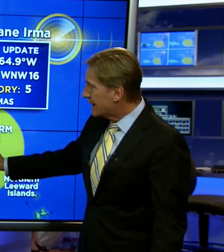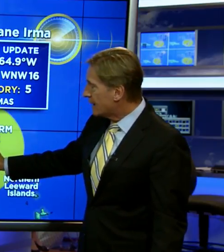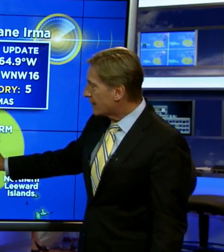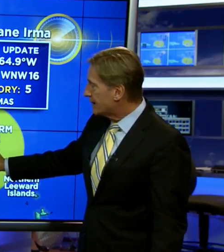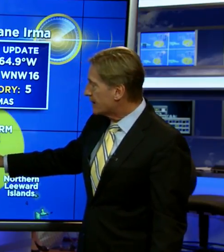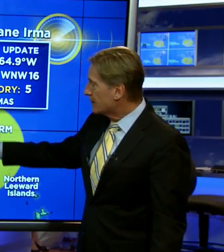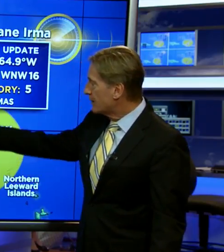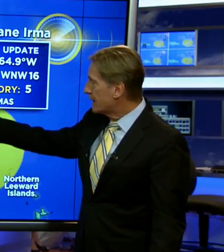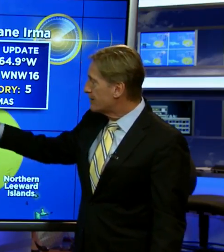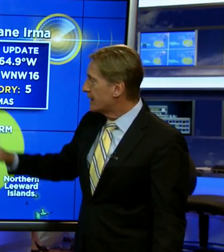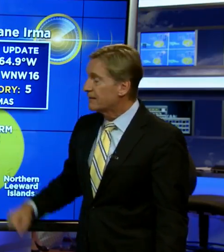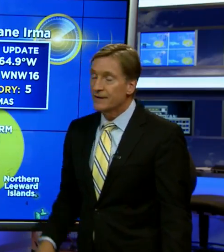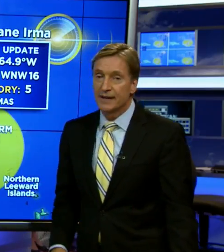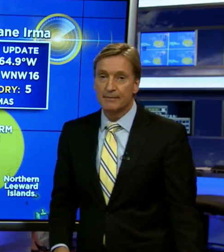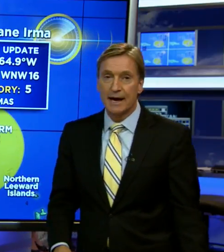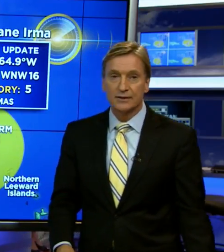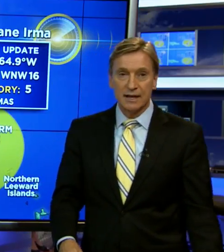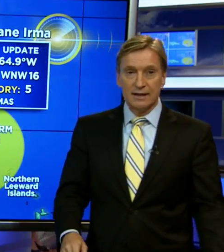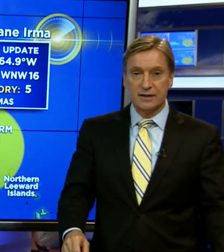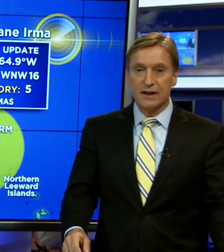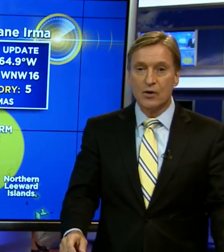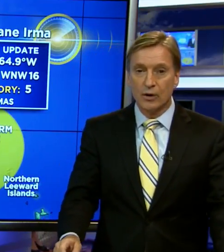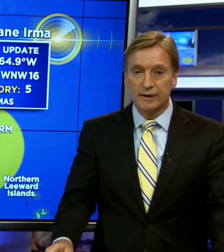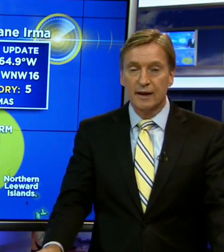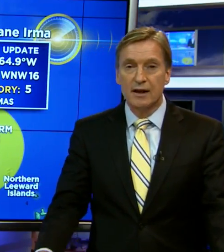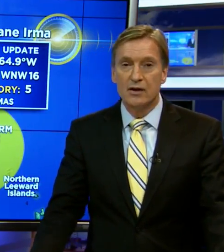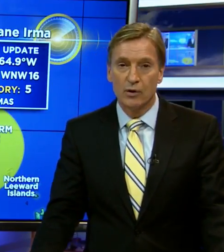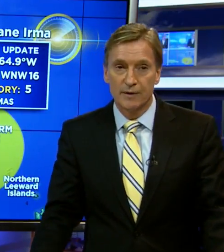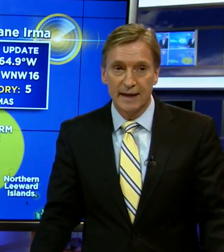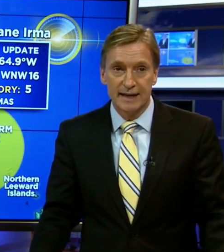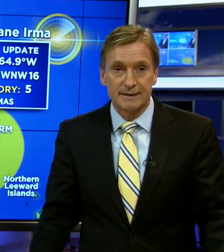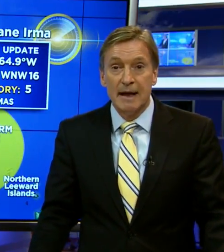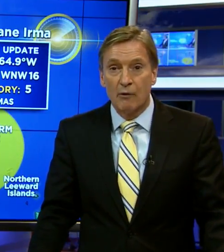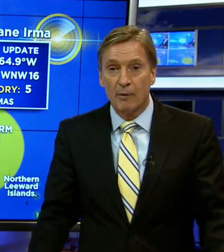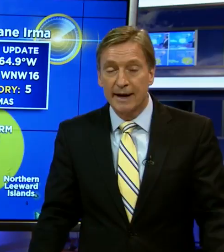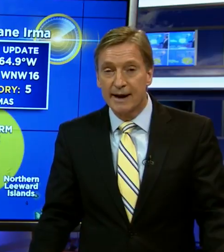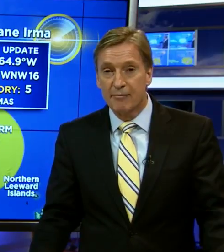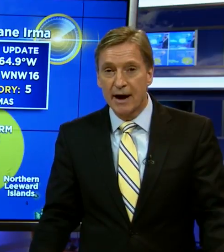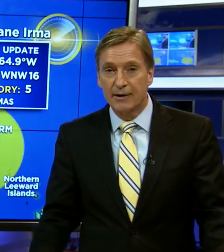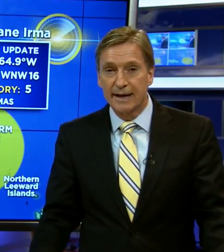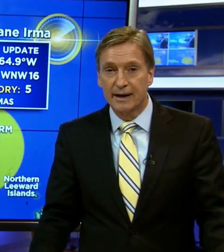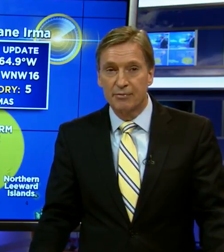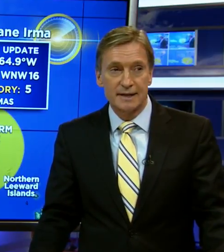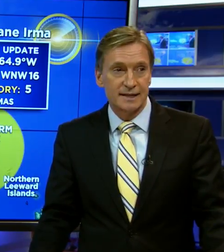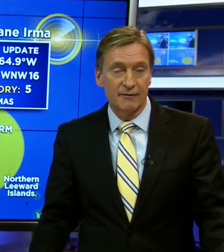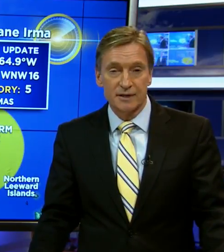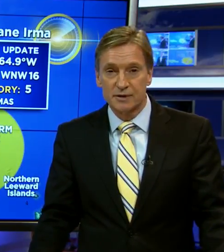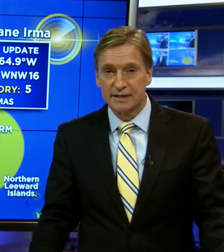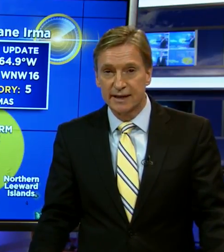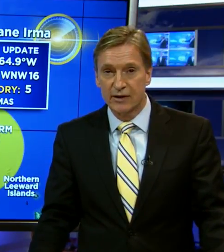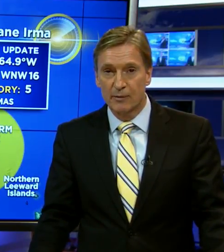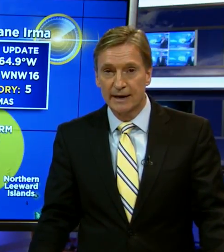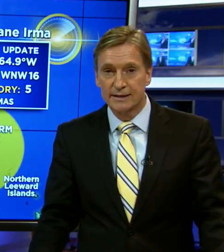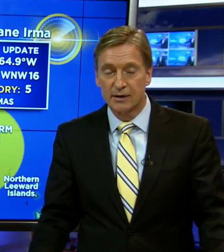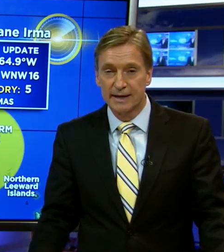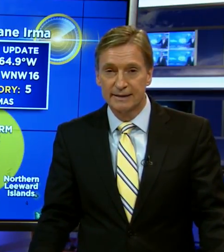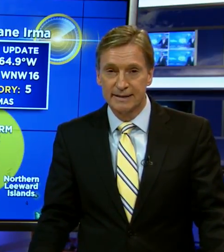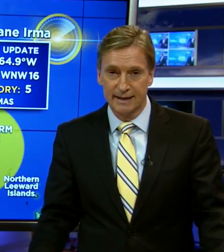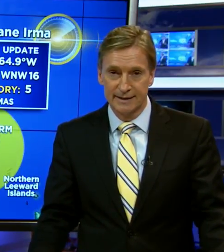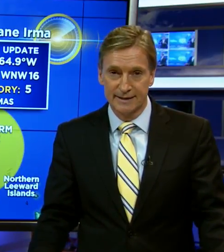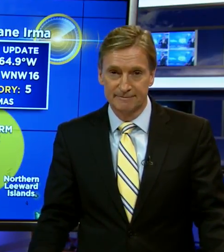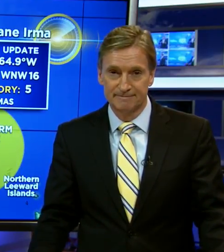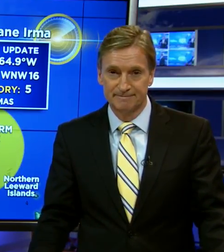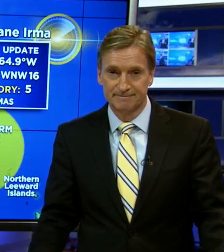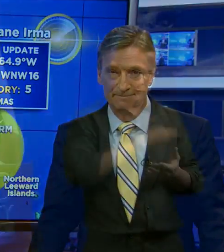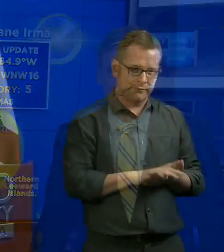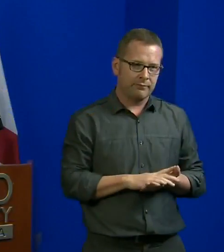that icon right there, located about 15 miles to the northeast. We're waiting on a Broward County press conference, which is getting underway. Let's go ahead and